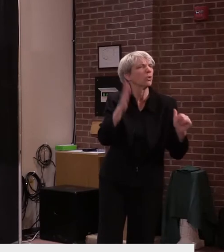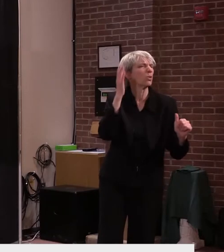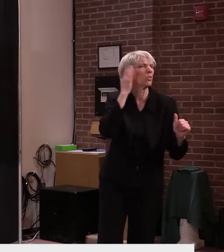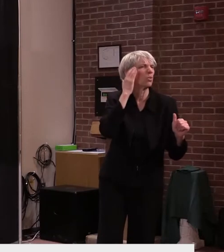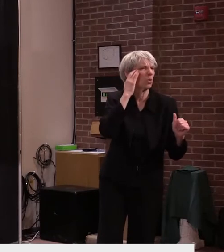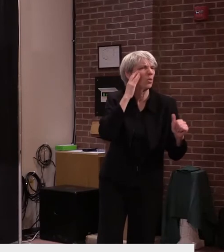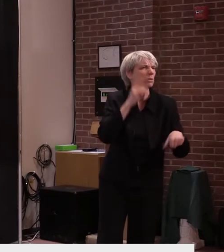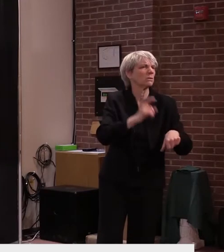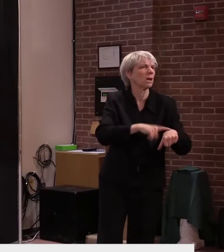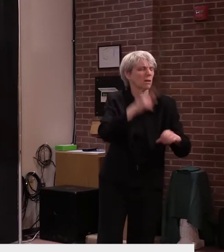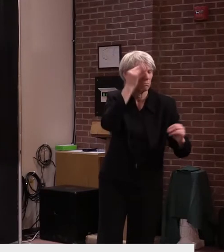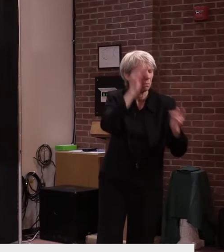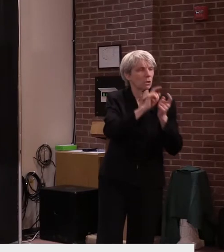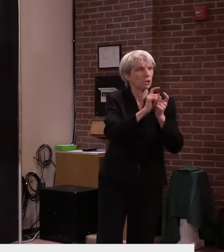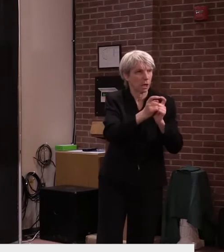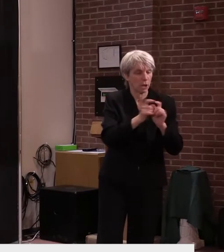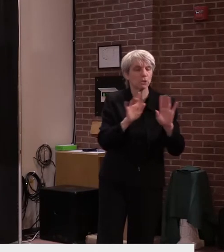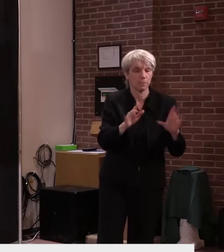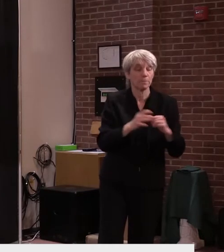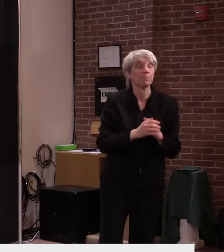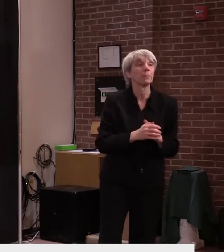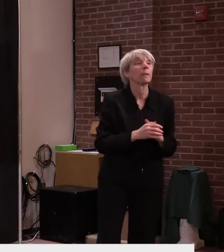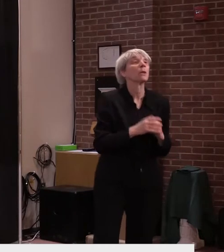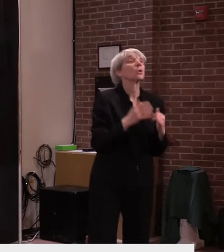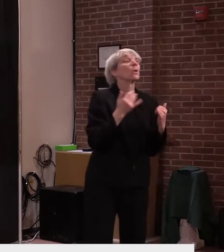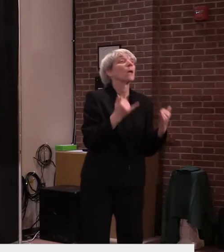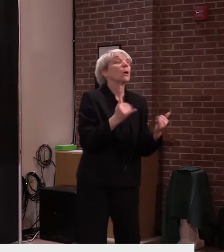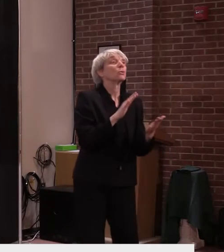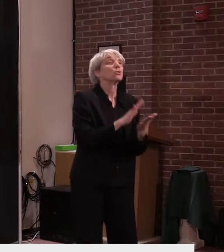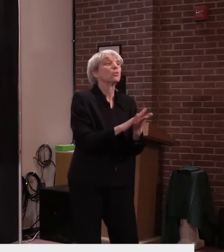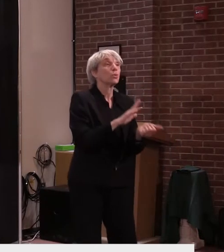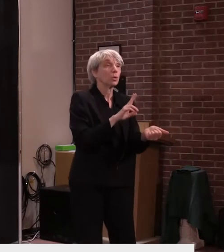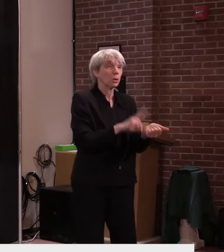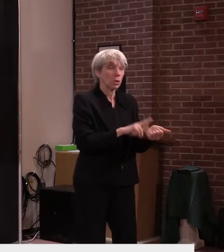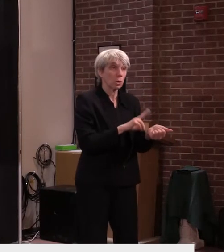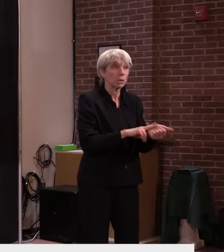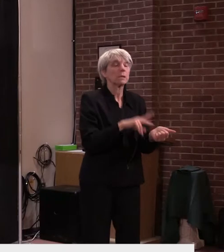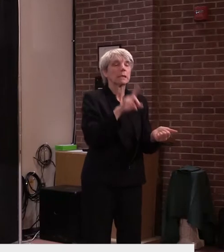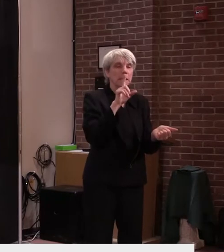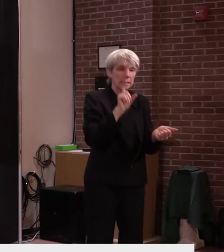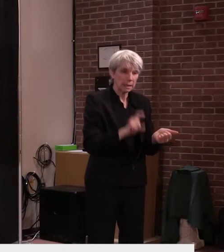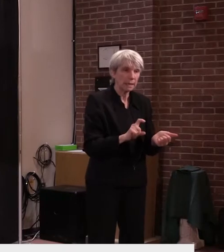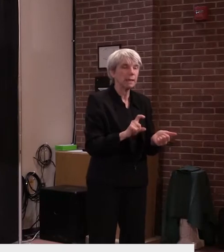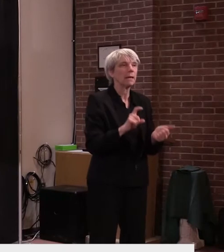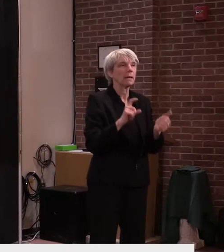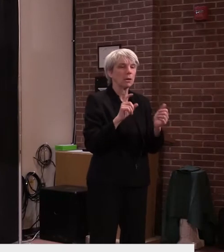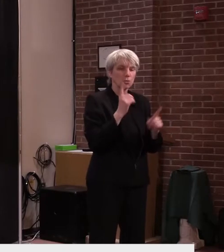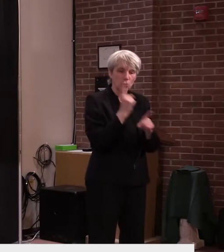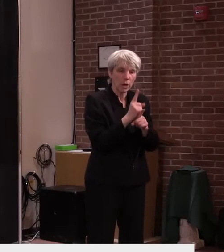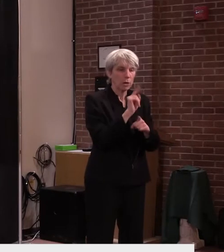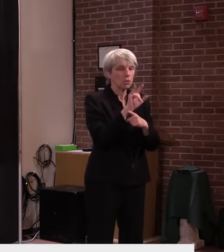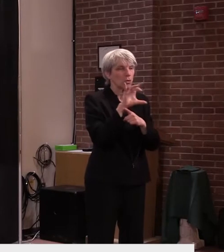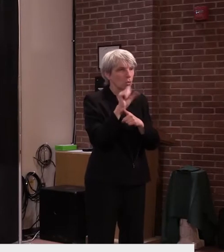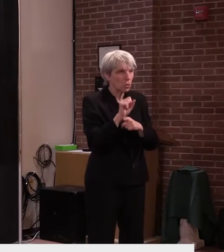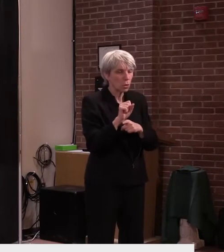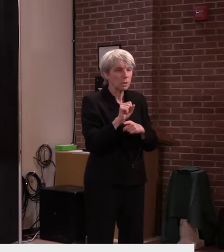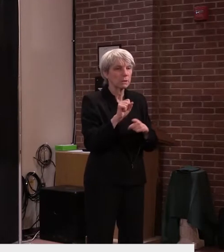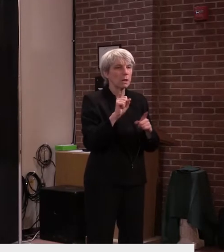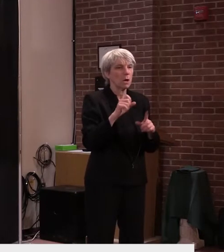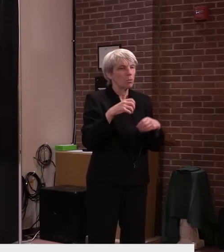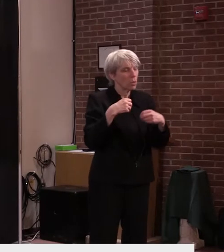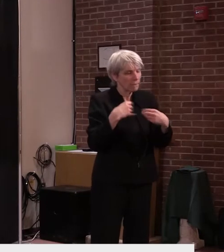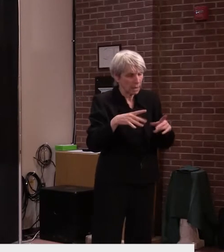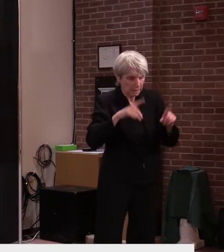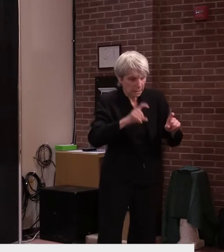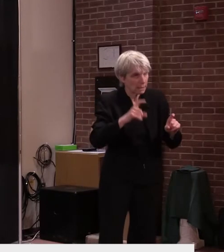We recommend that school nurses should continue to have the resources to provide on-site diagnostic testing to symptomatic students